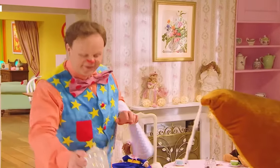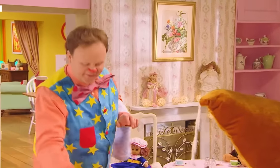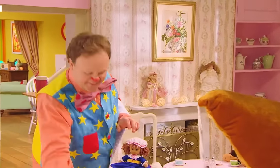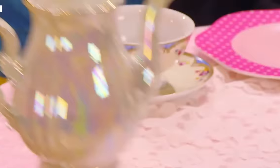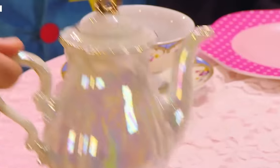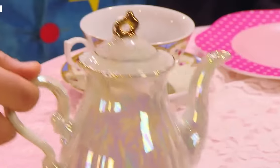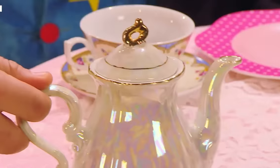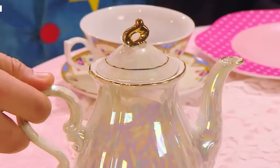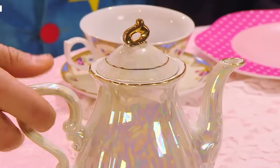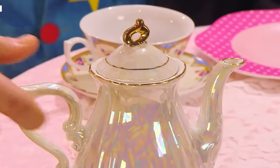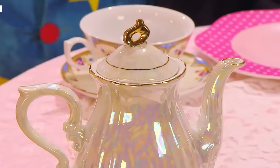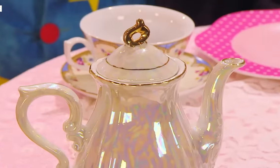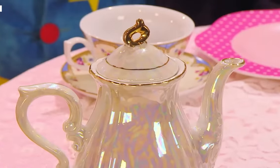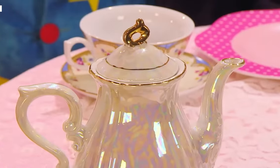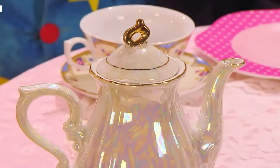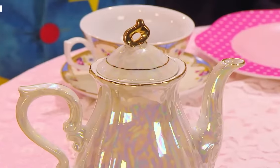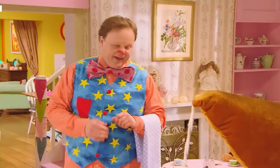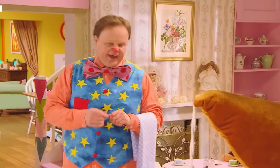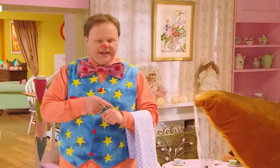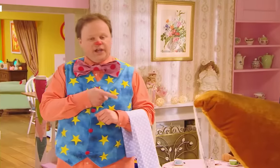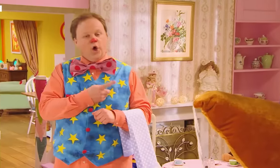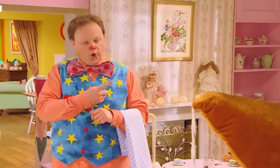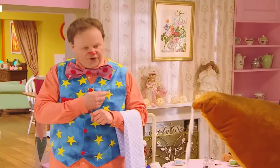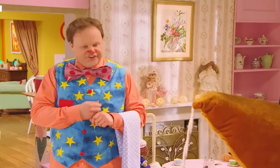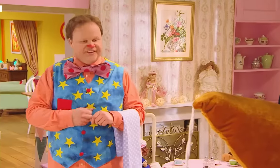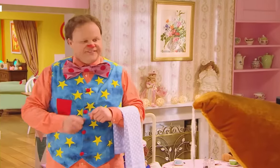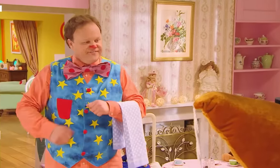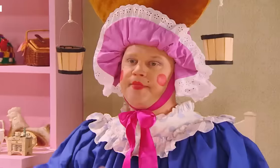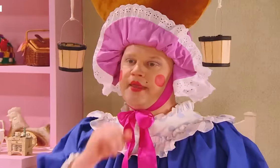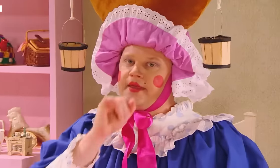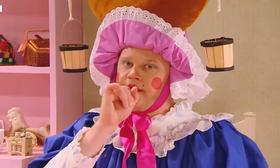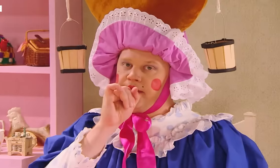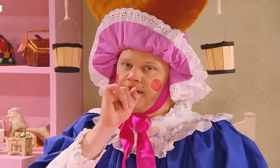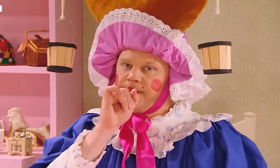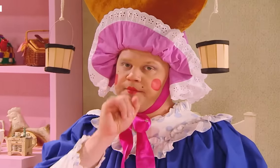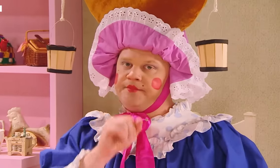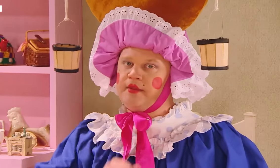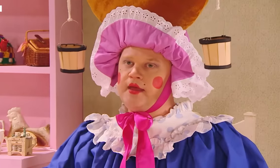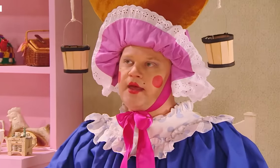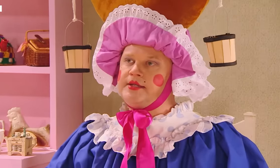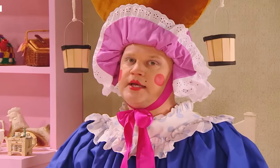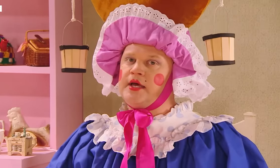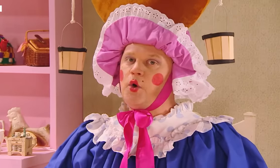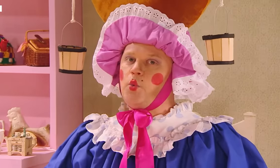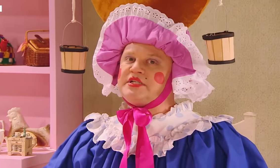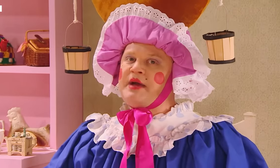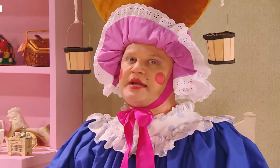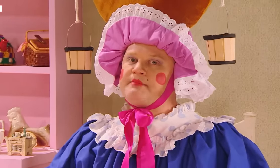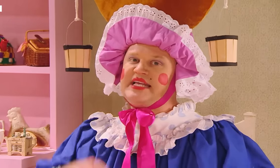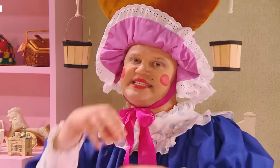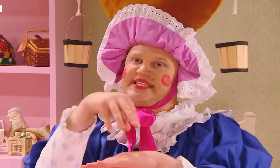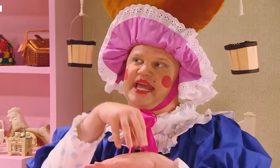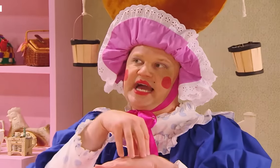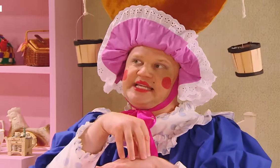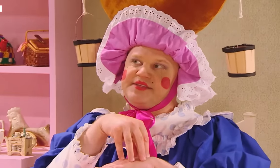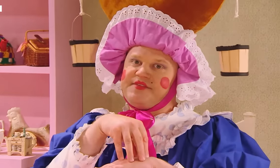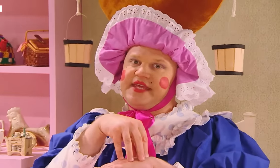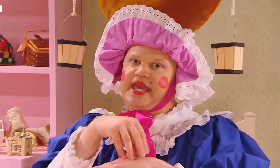Your tea, madam. Sir. Lord. Ahem. And what about my slice of